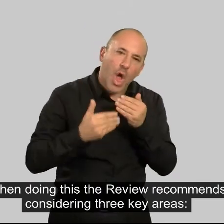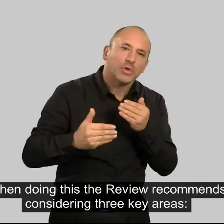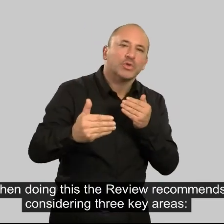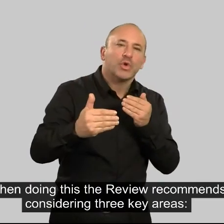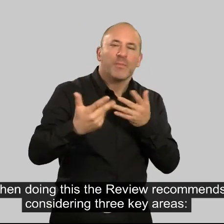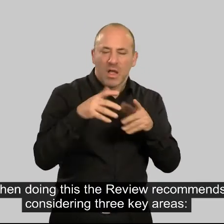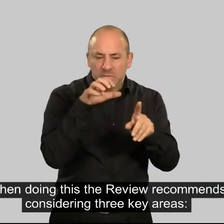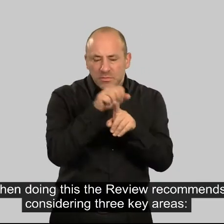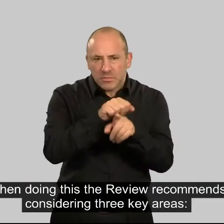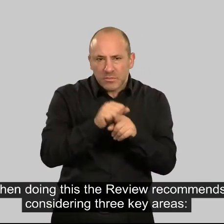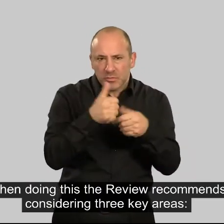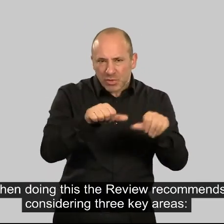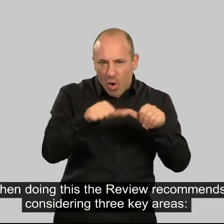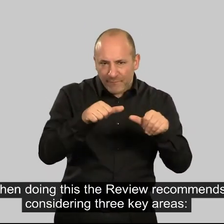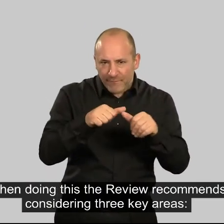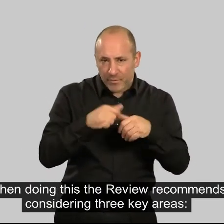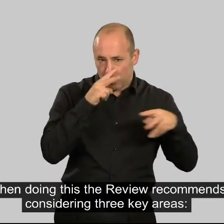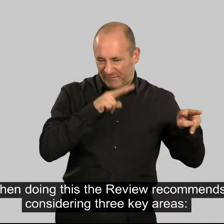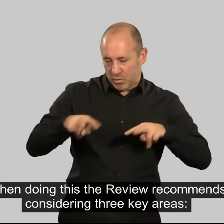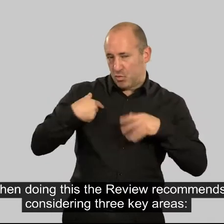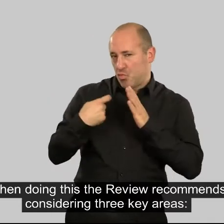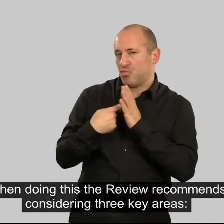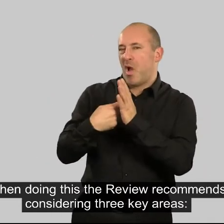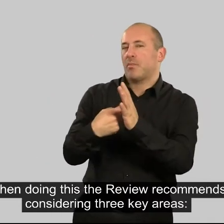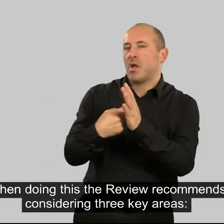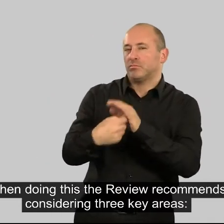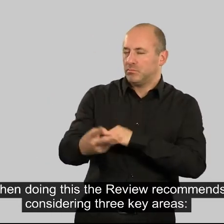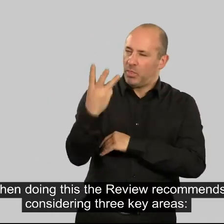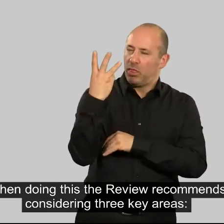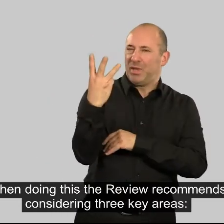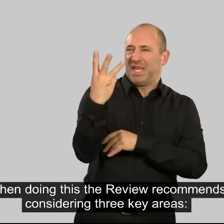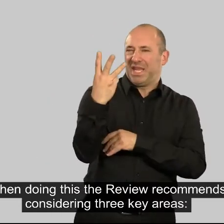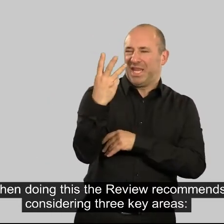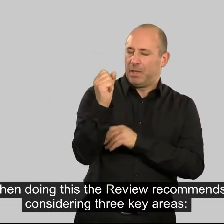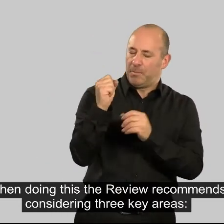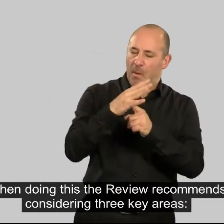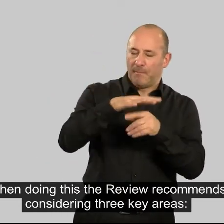doing this, the review recommends considering 3 key areas.